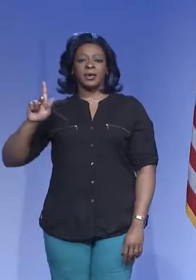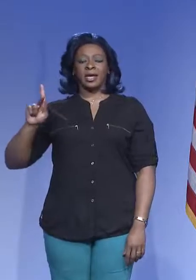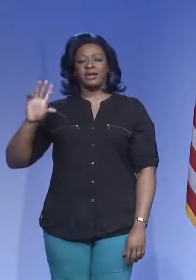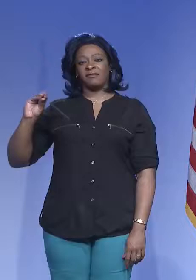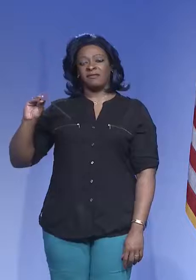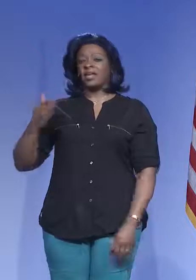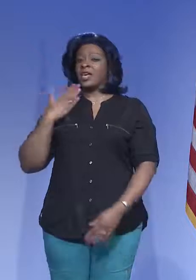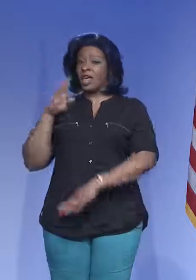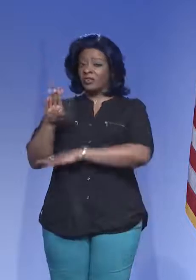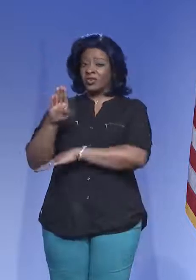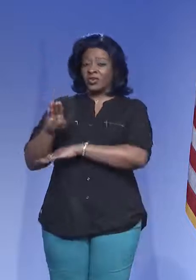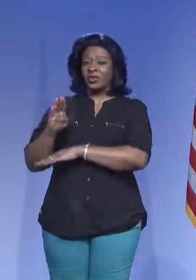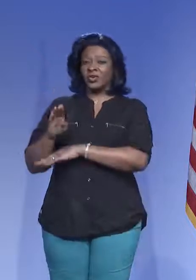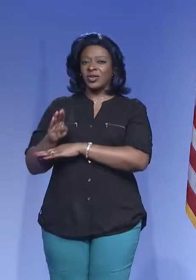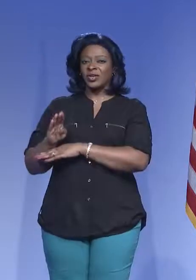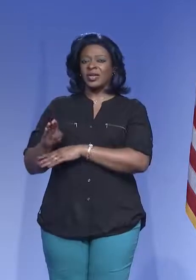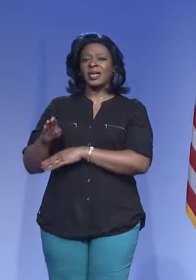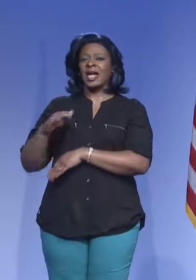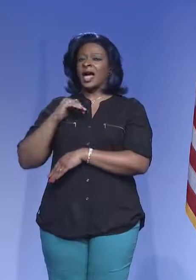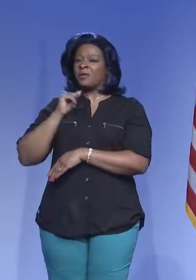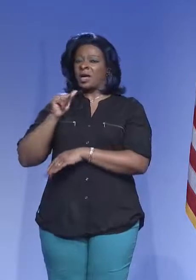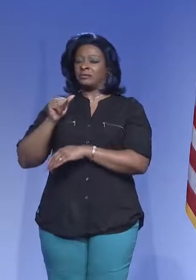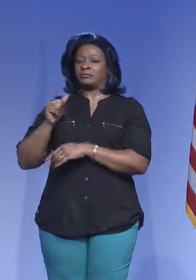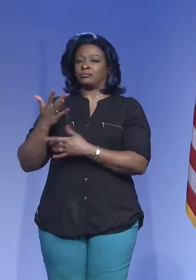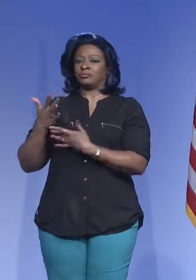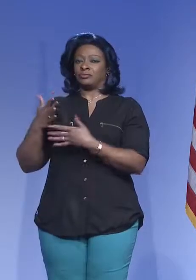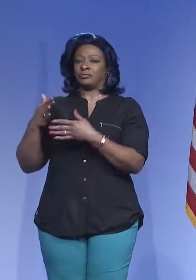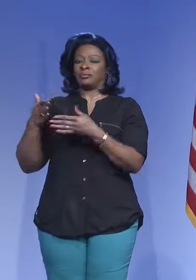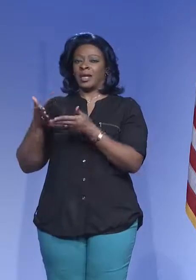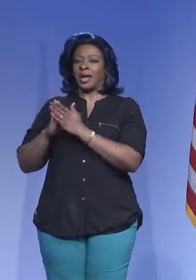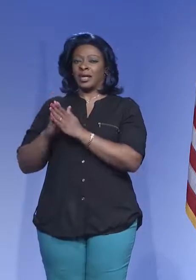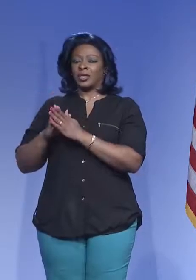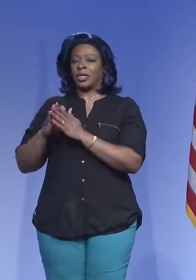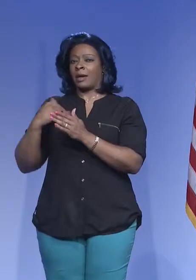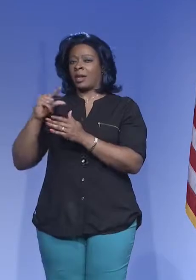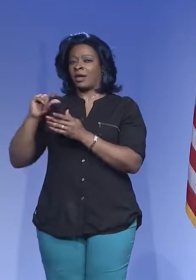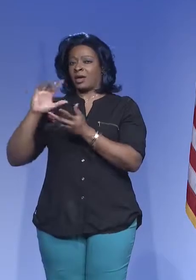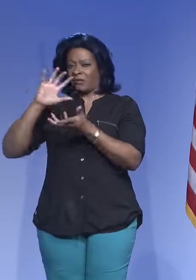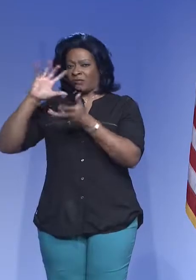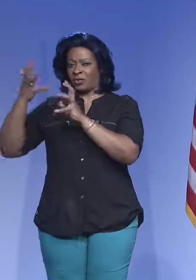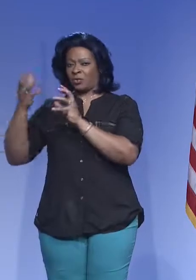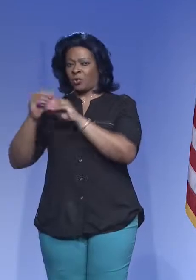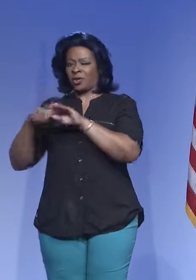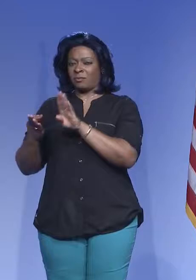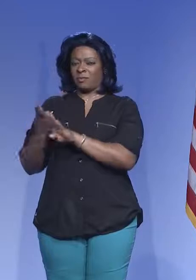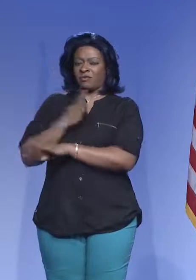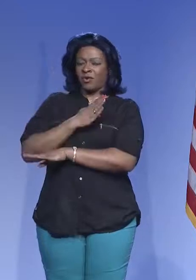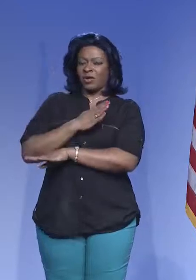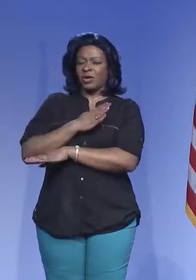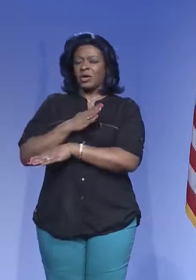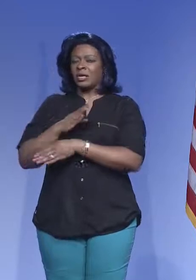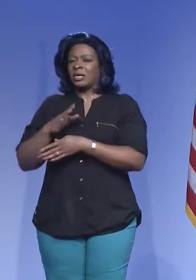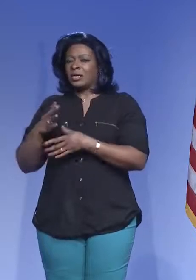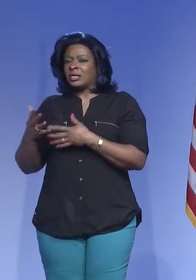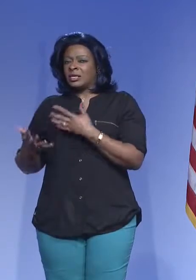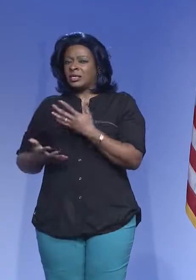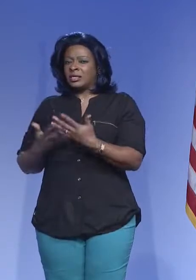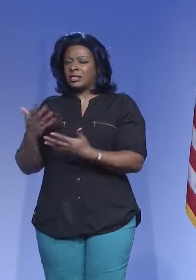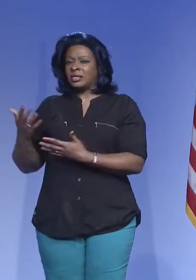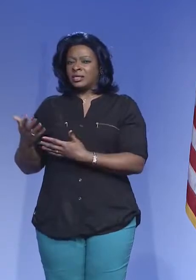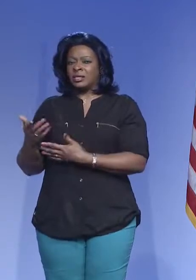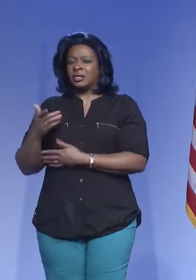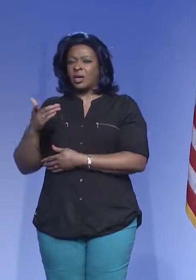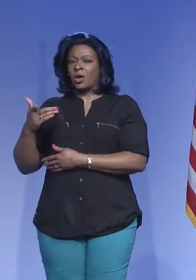Hi, good afternoon. Not to press this point too much, but I'm now a little more confused than I was earlier. on page 4 of the